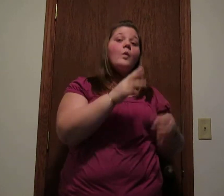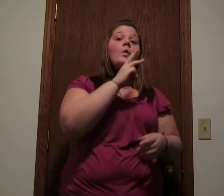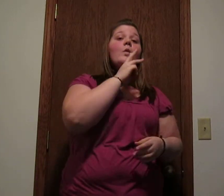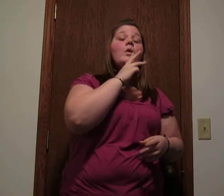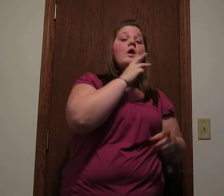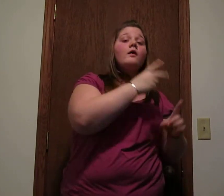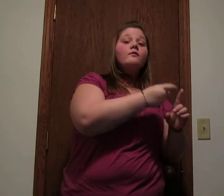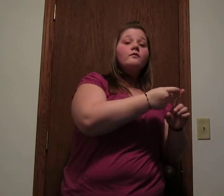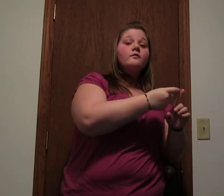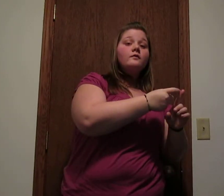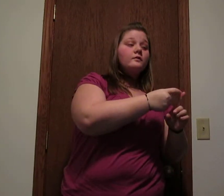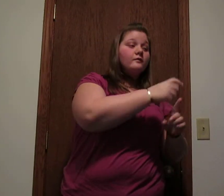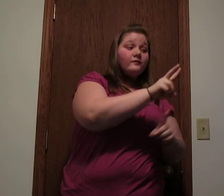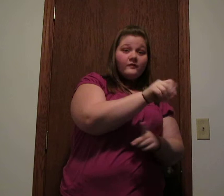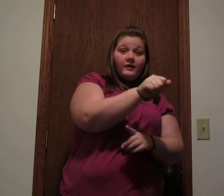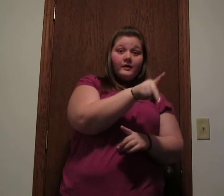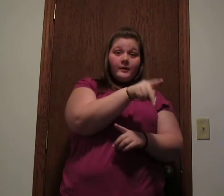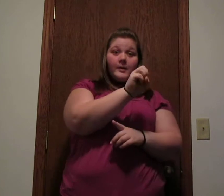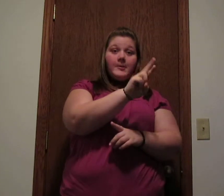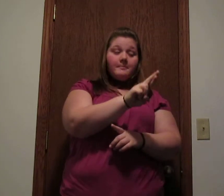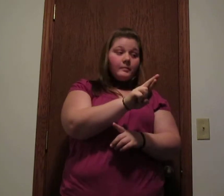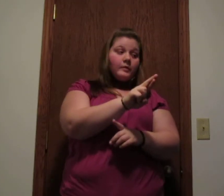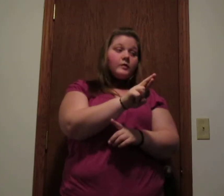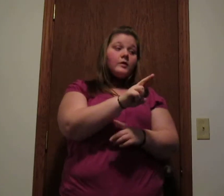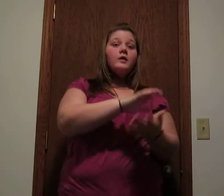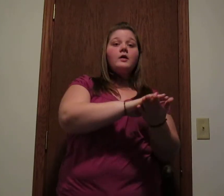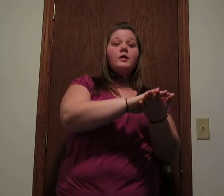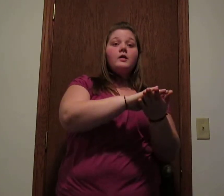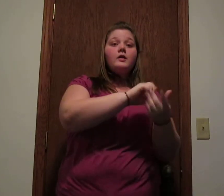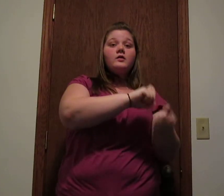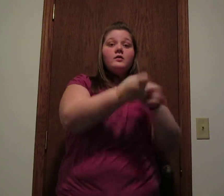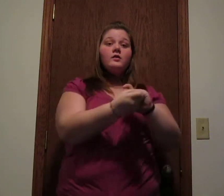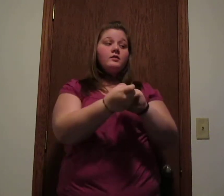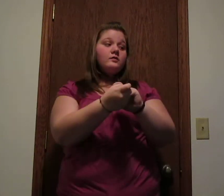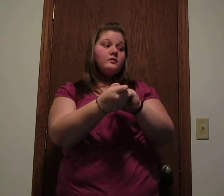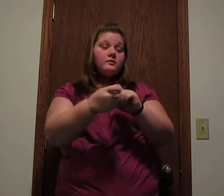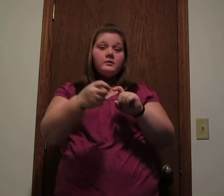like water vapor, and you try to turn that into water in liquid form, what do you have to do with that water, with that water vapor?